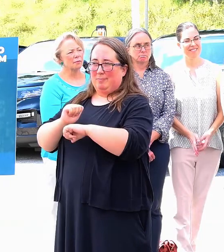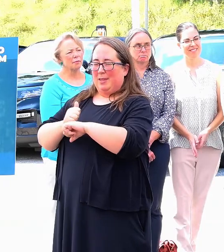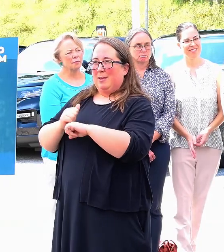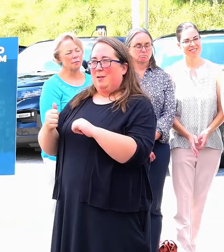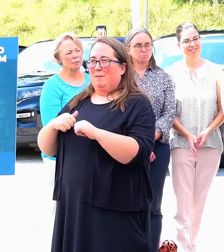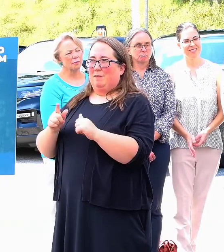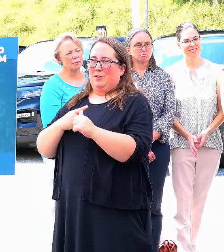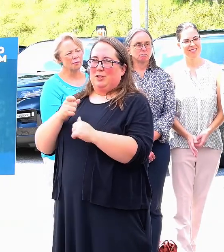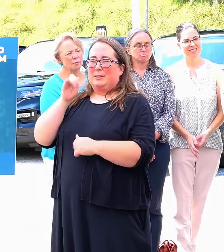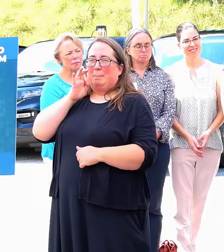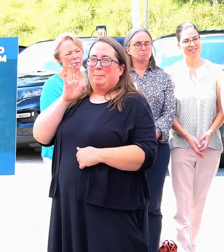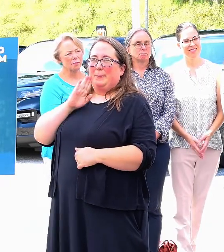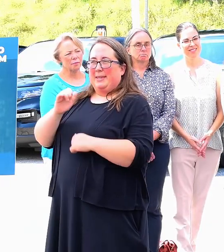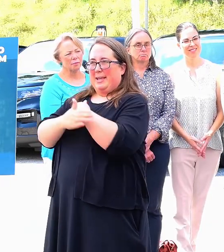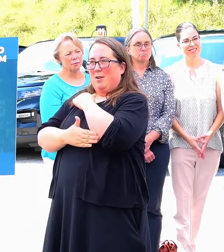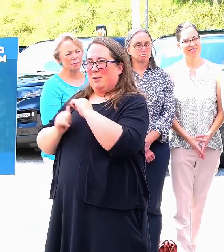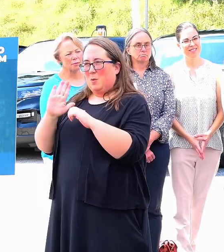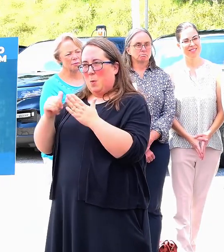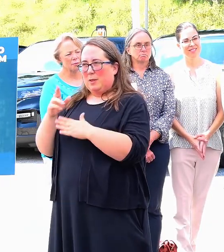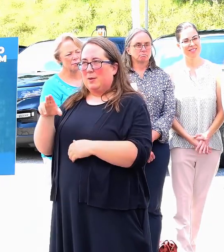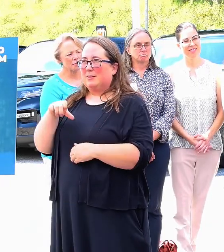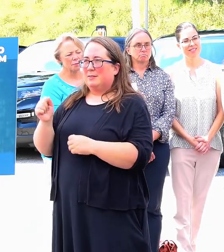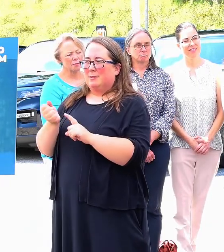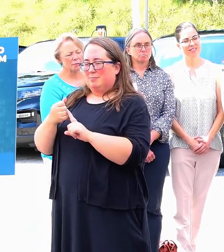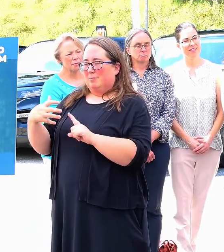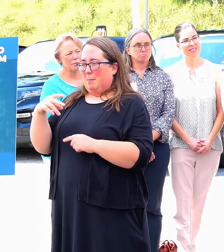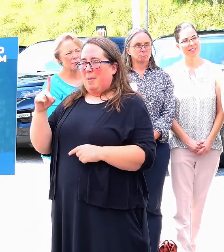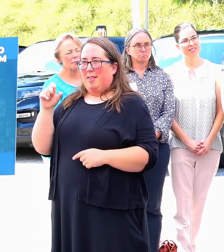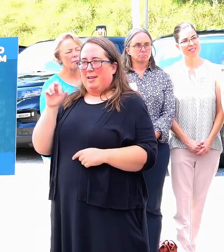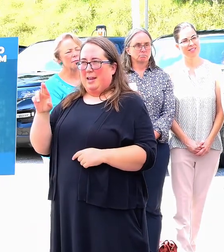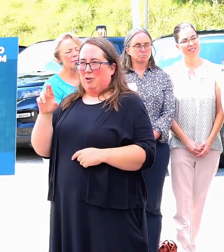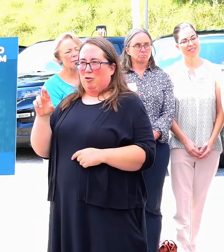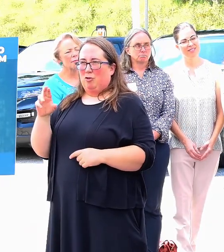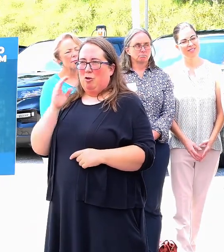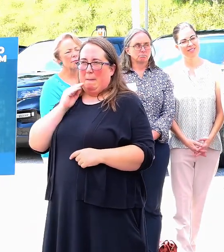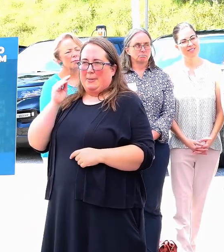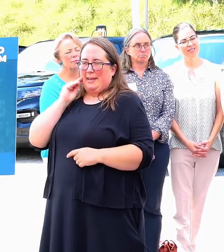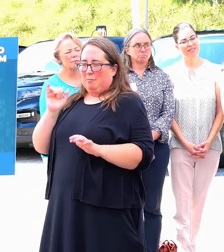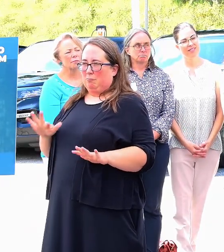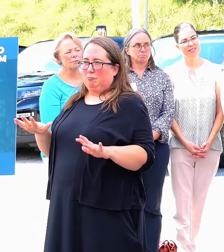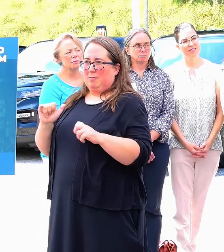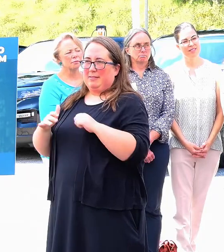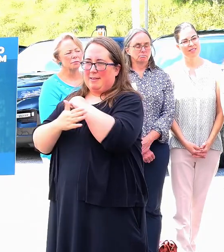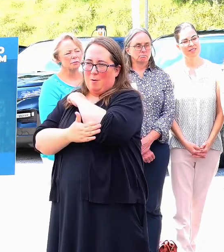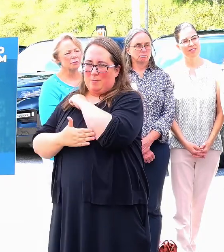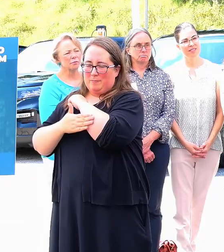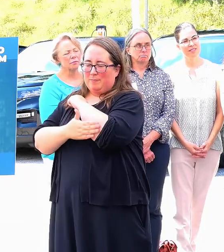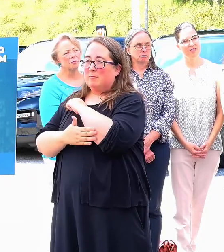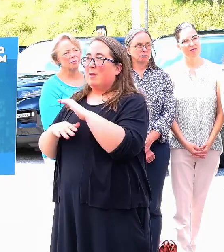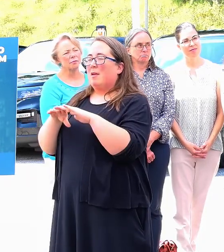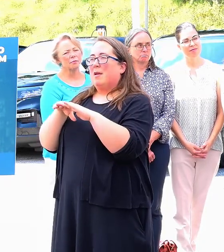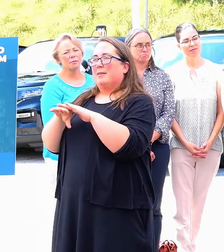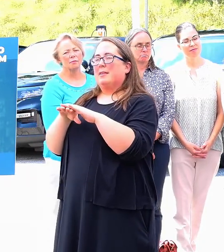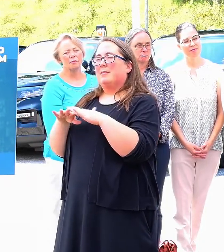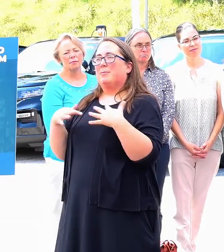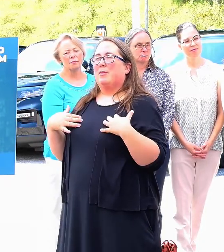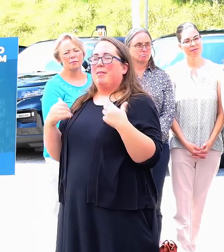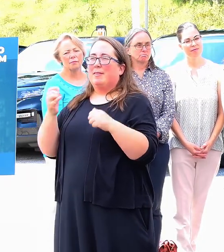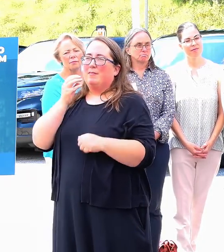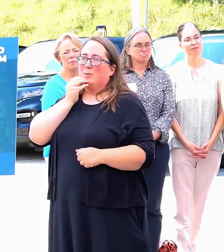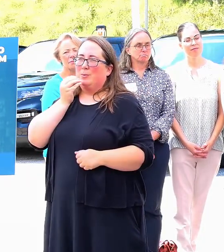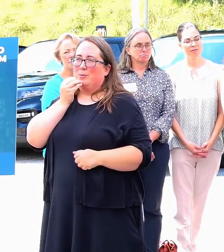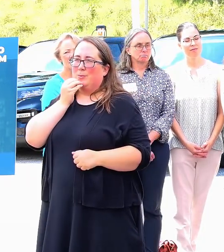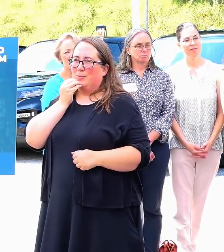bee county in the United States in expanding pollinator habitat across our county. Accessible, healthy